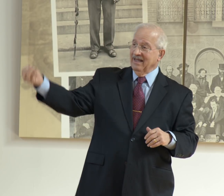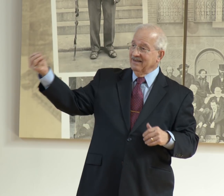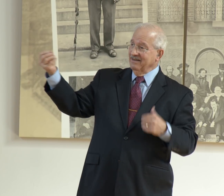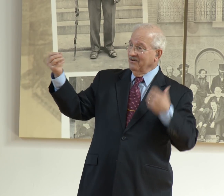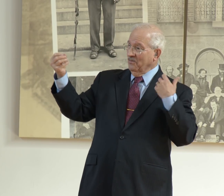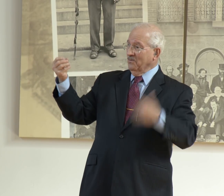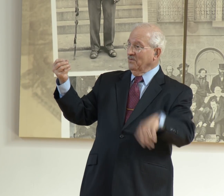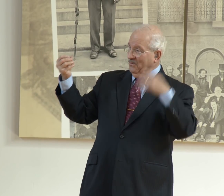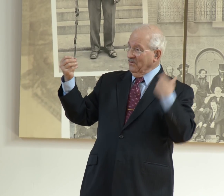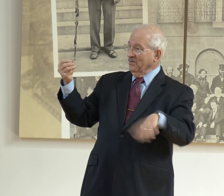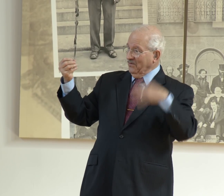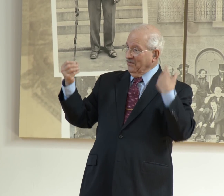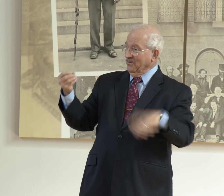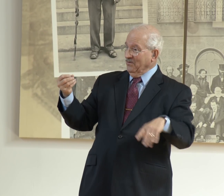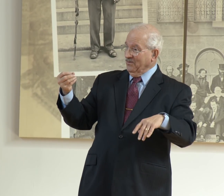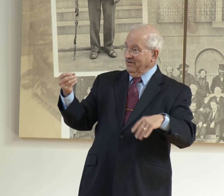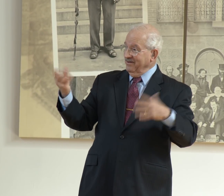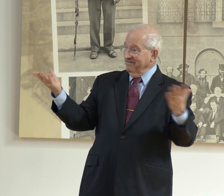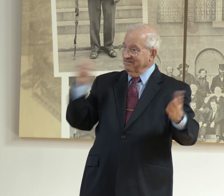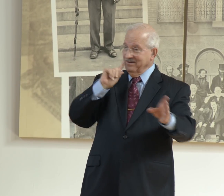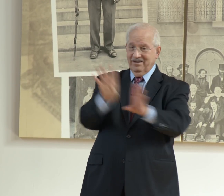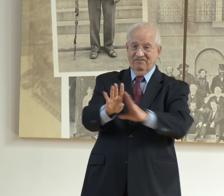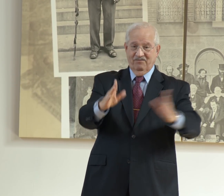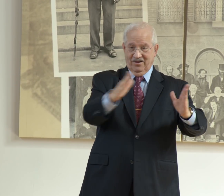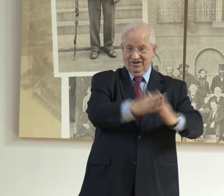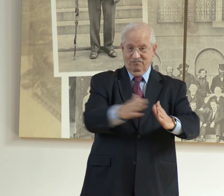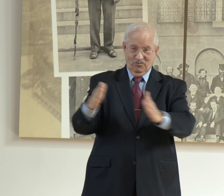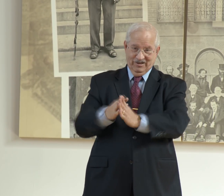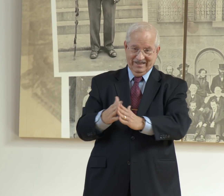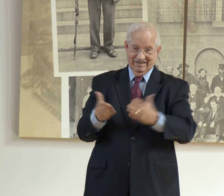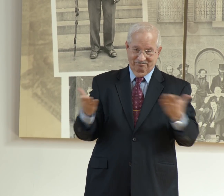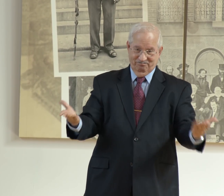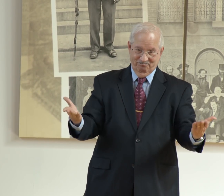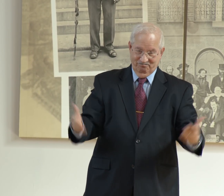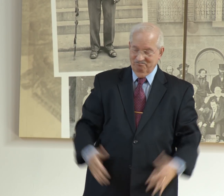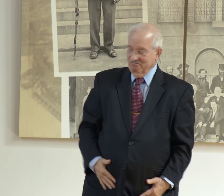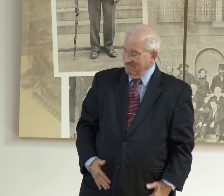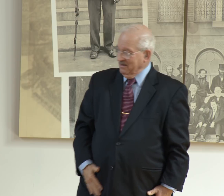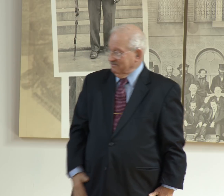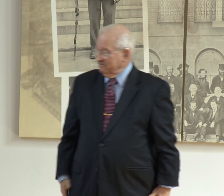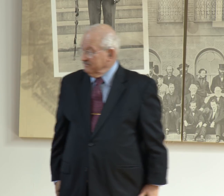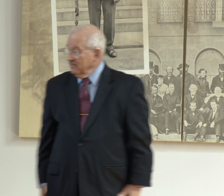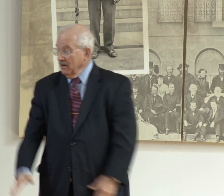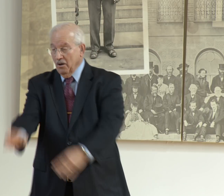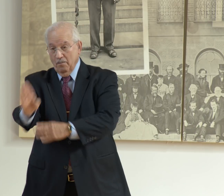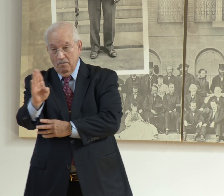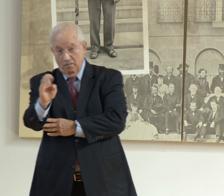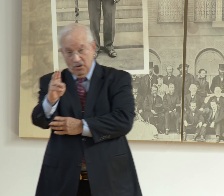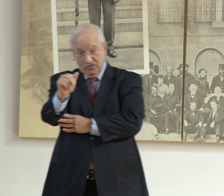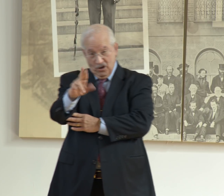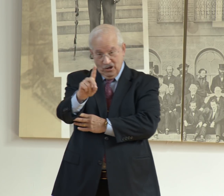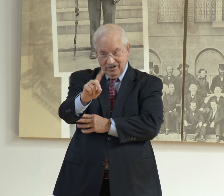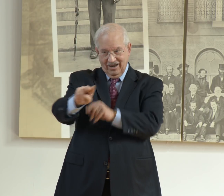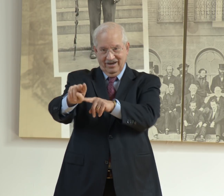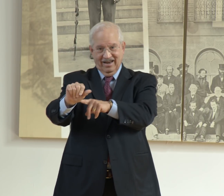and the deaf theater as well as the deaf community.